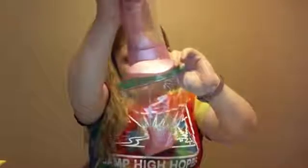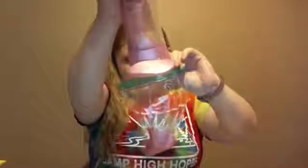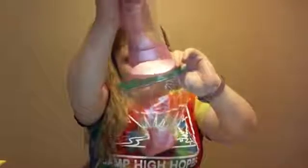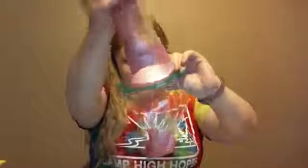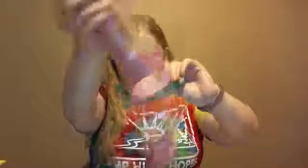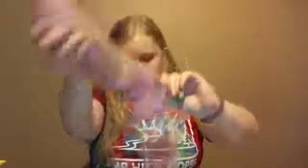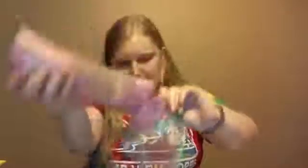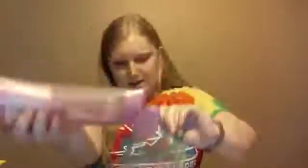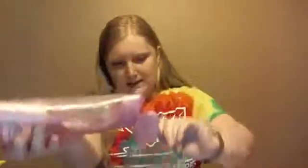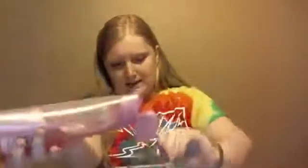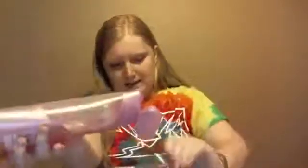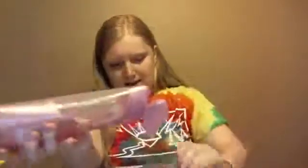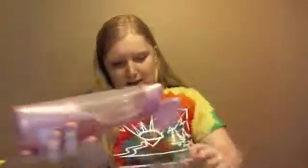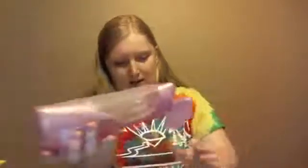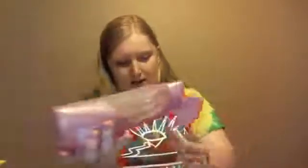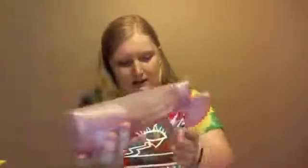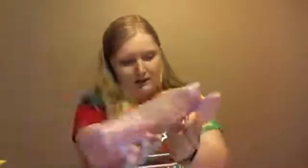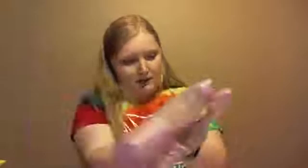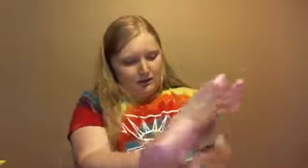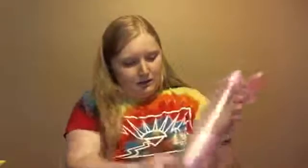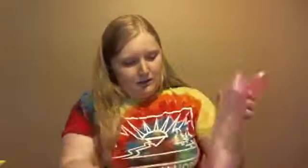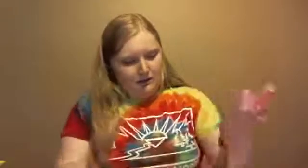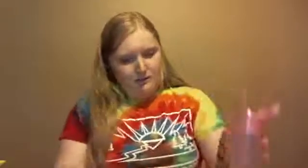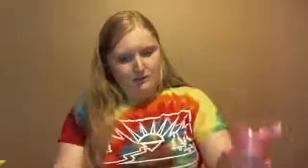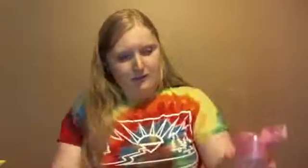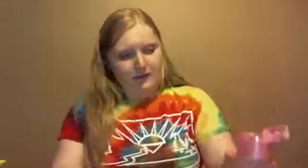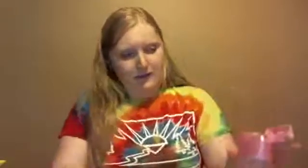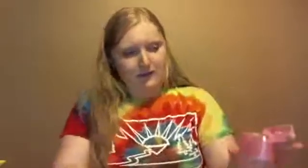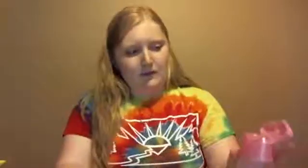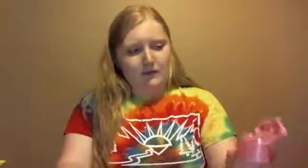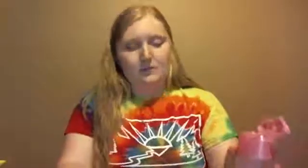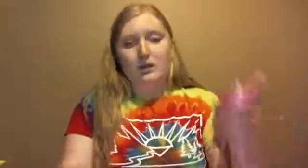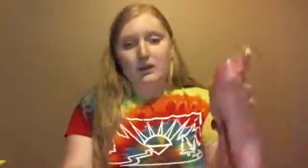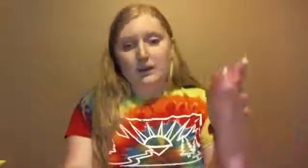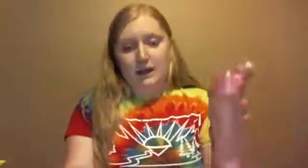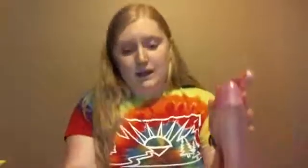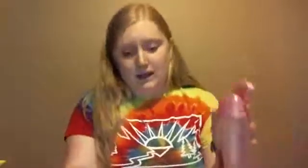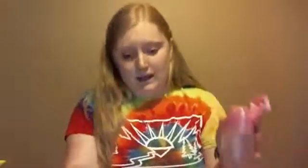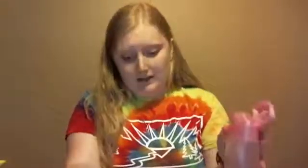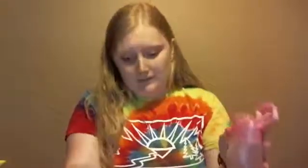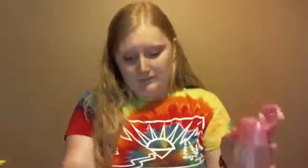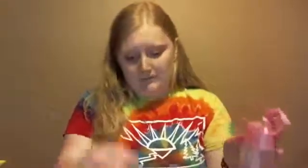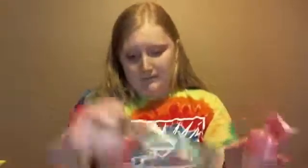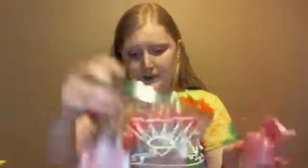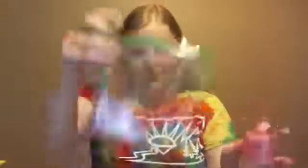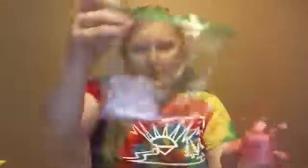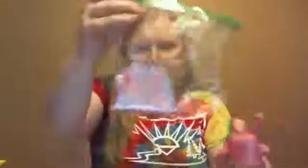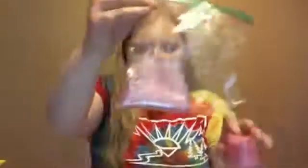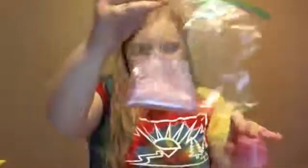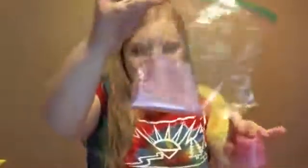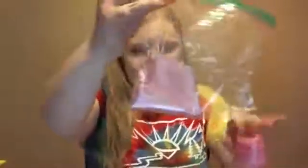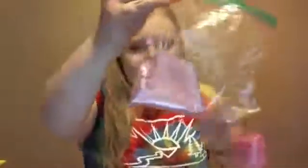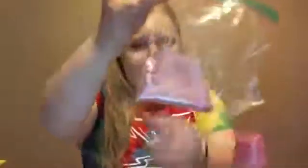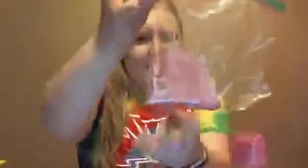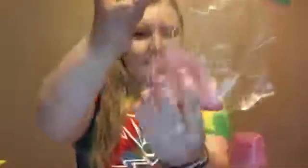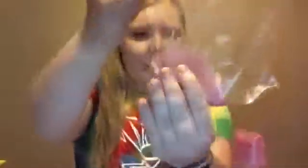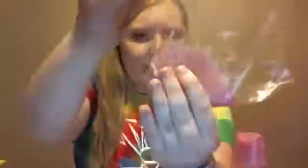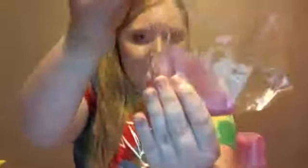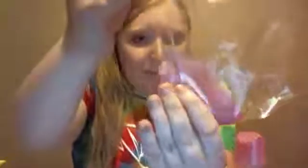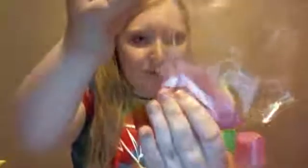I'm just going to squeeze it in there. I said put the lid on it. So you can see it's got this